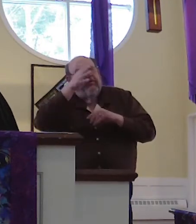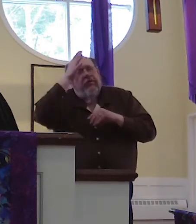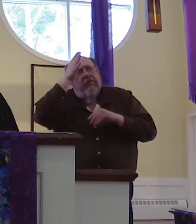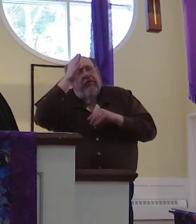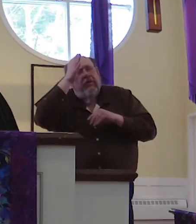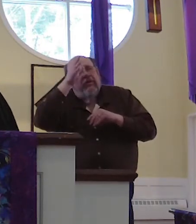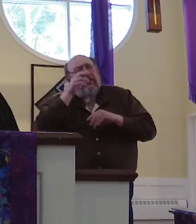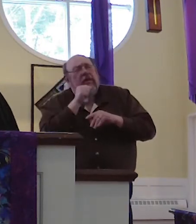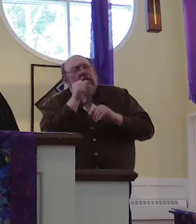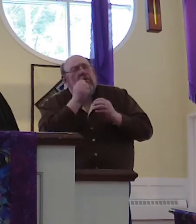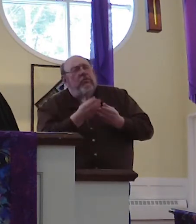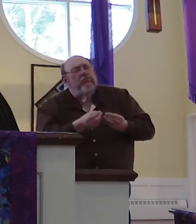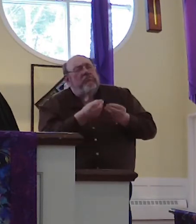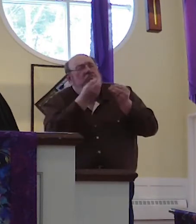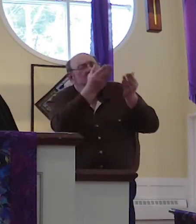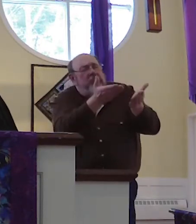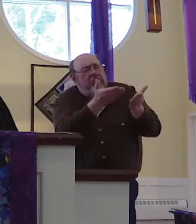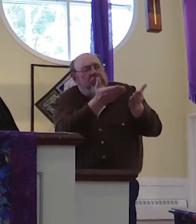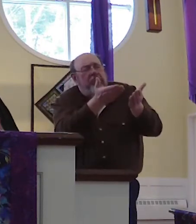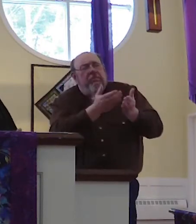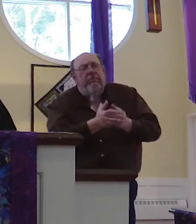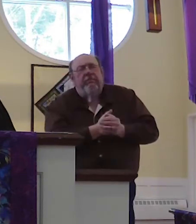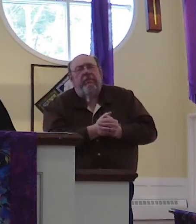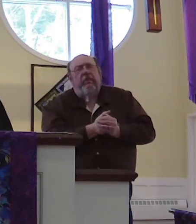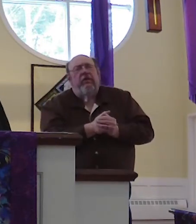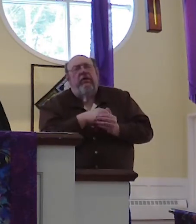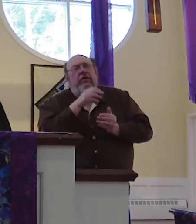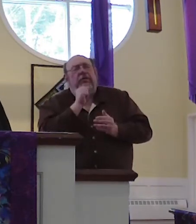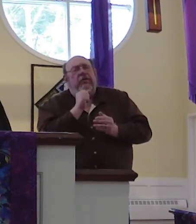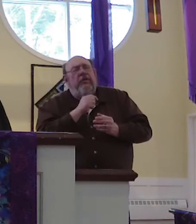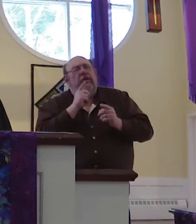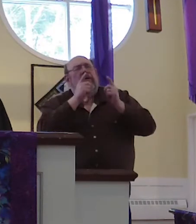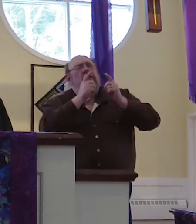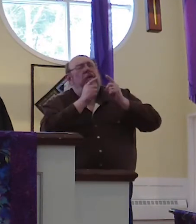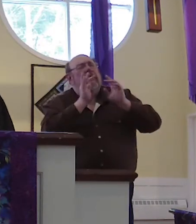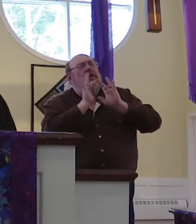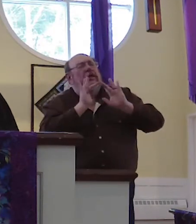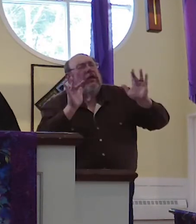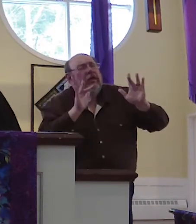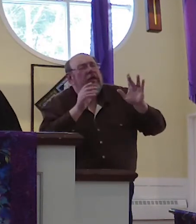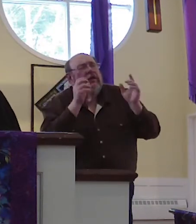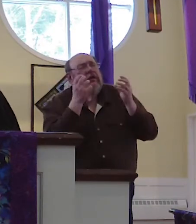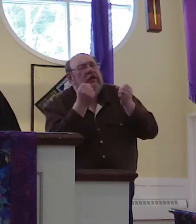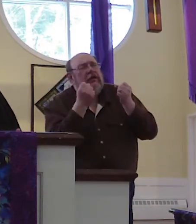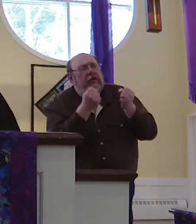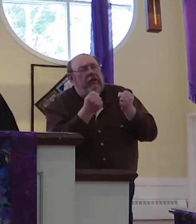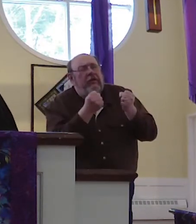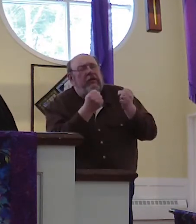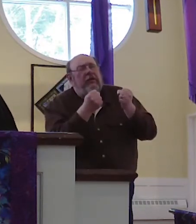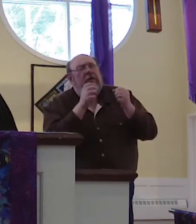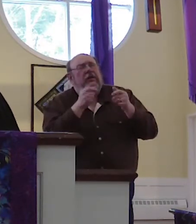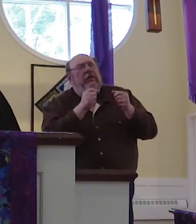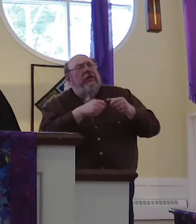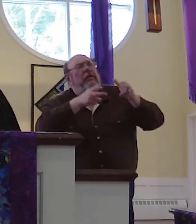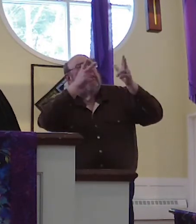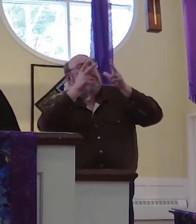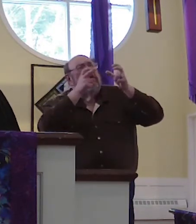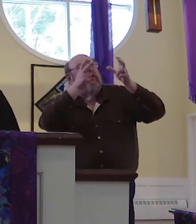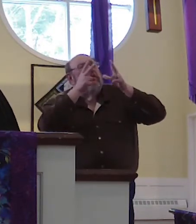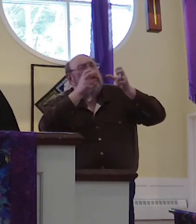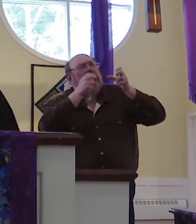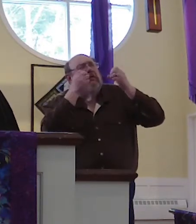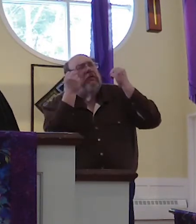you. When you're praying, do not heap up empty phrases as the Gentiles do, for they think they'll be heard because of their